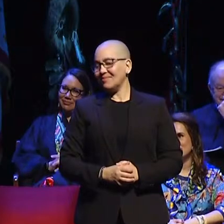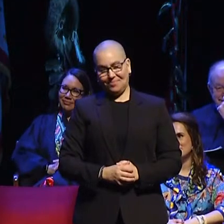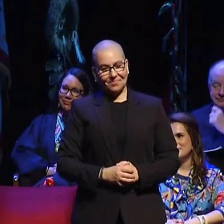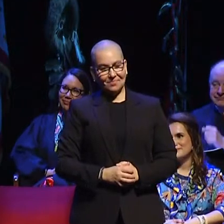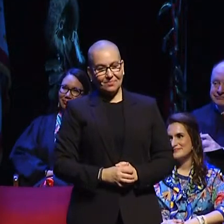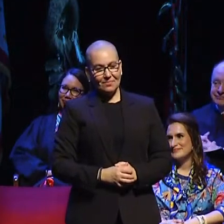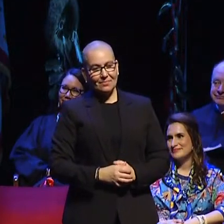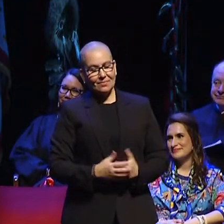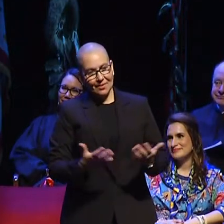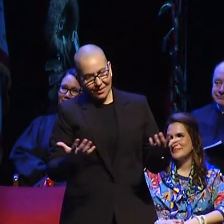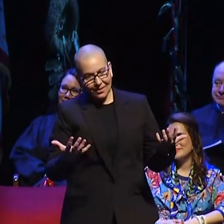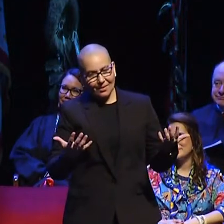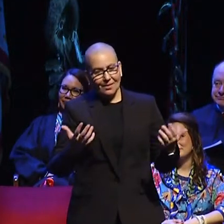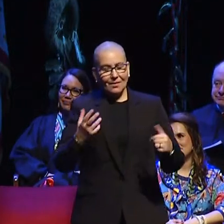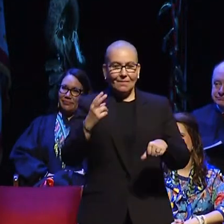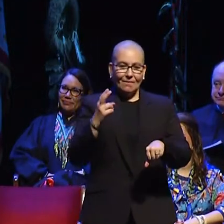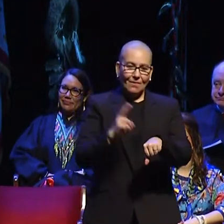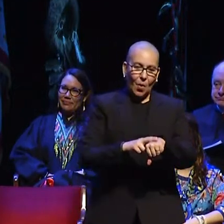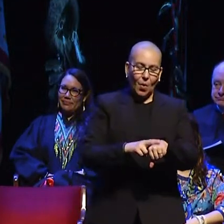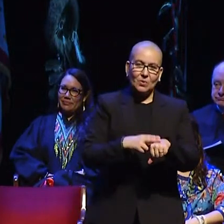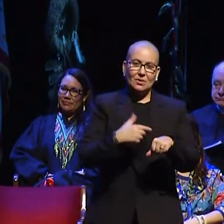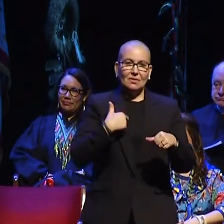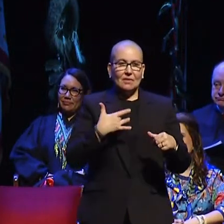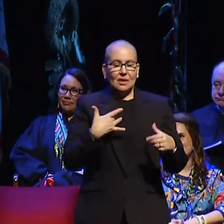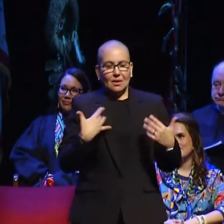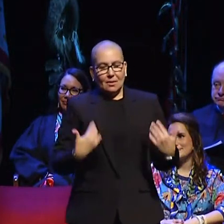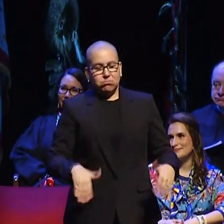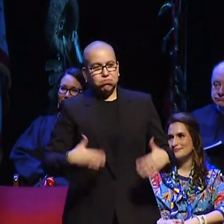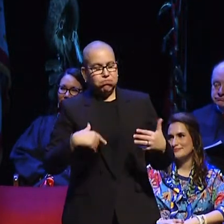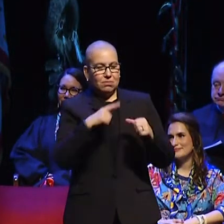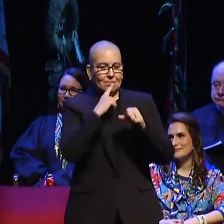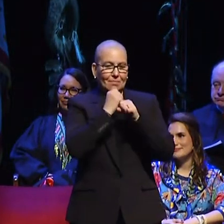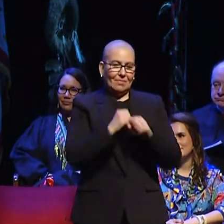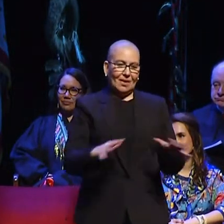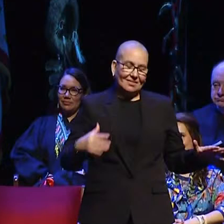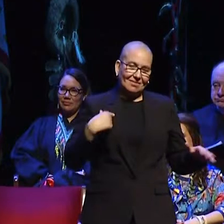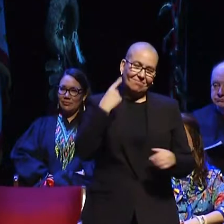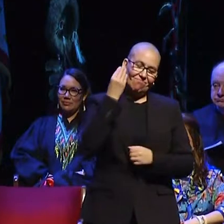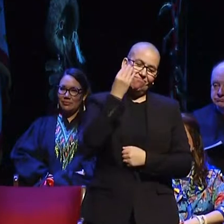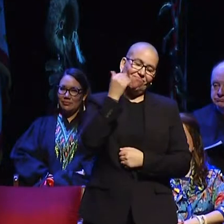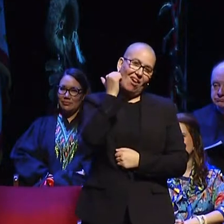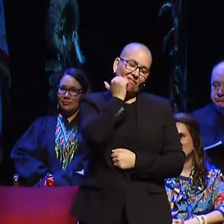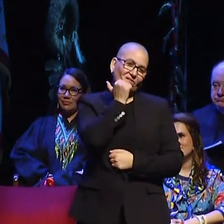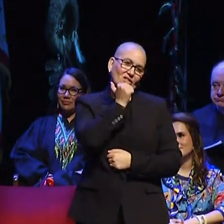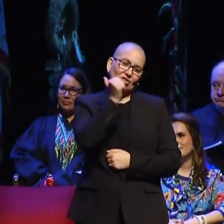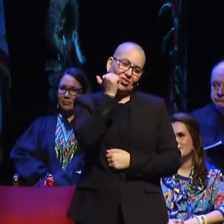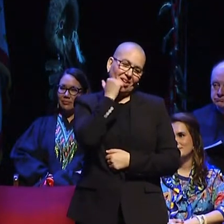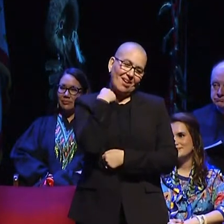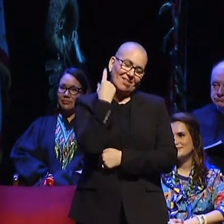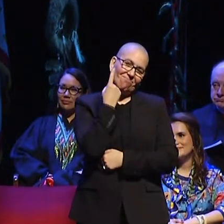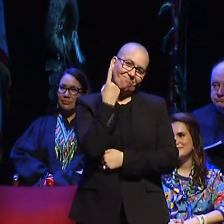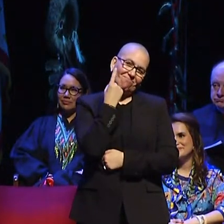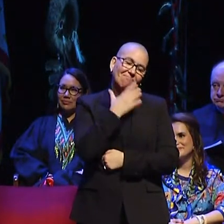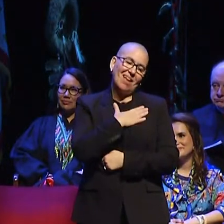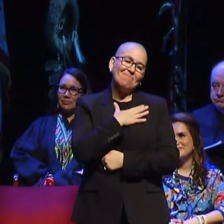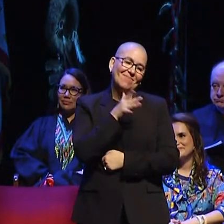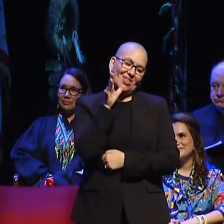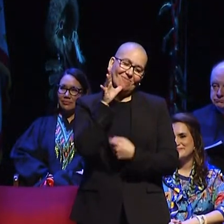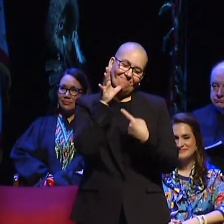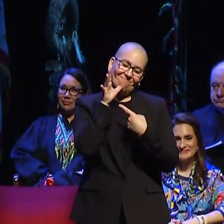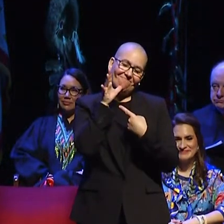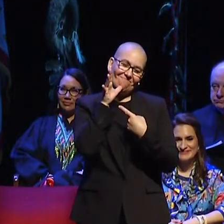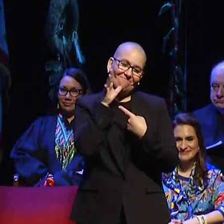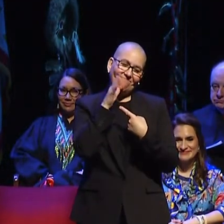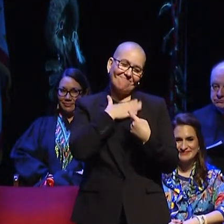And of course, I'm still incredibly blessed, and I think about it daily. My mom is still here, and